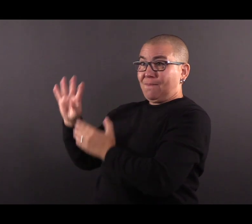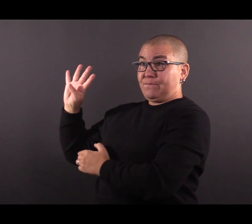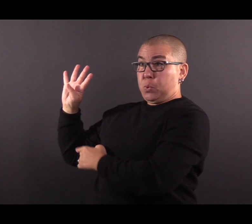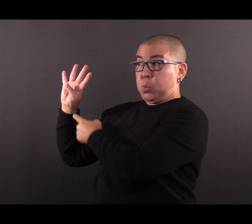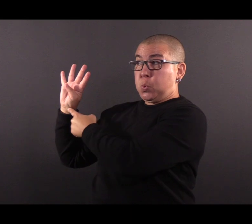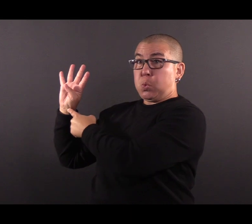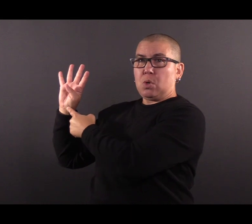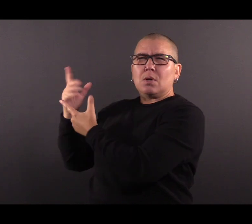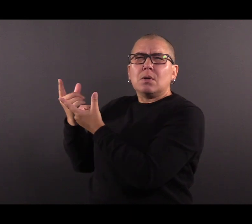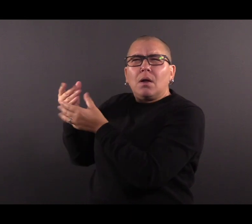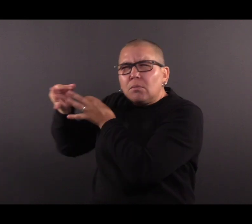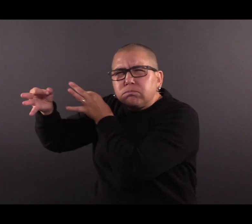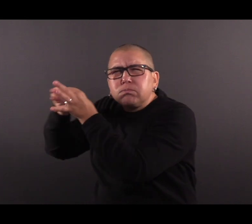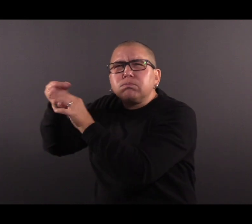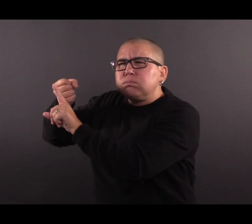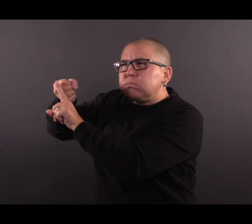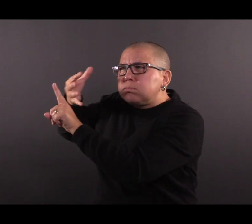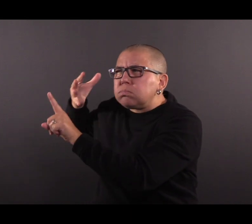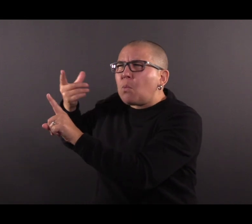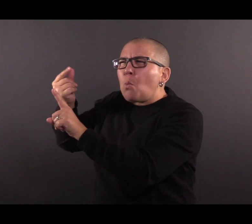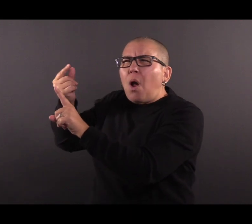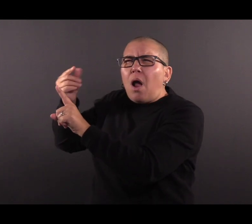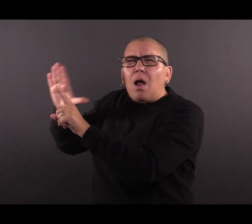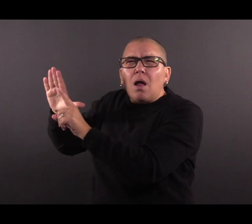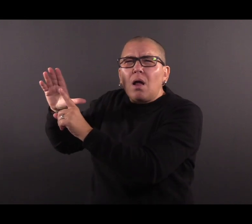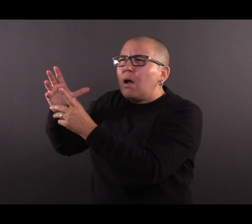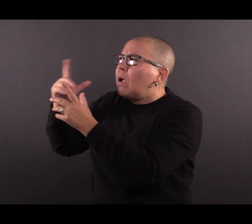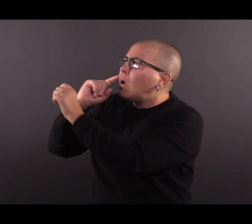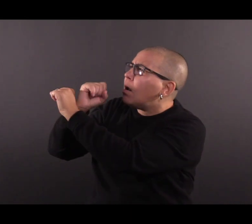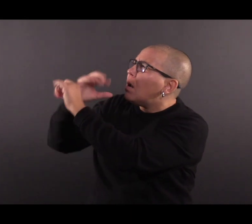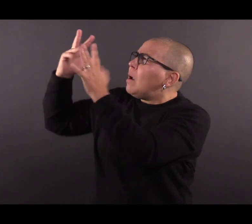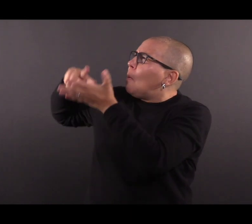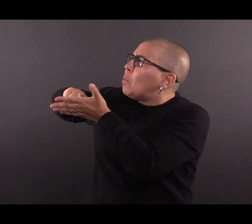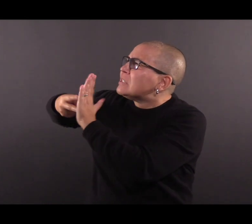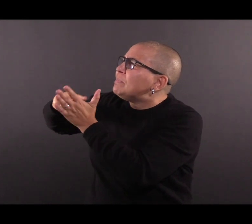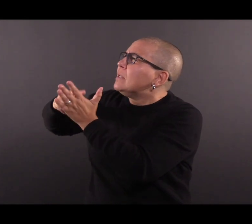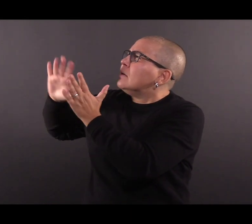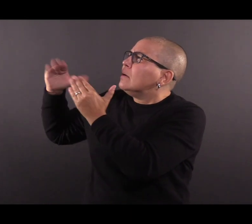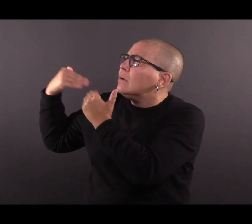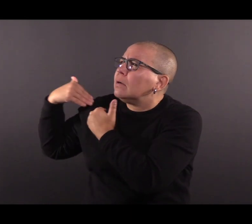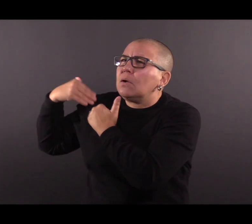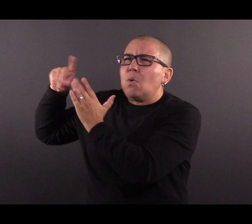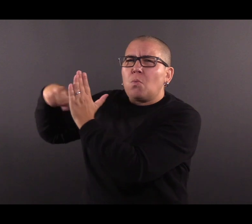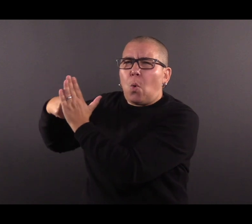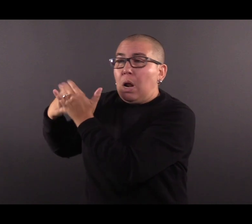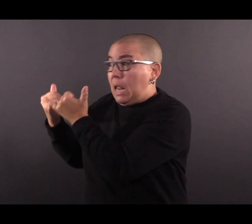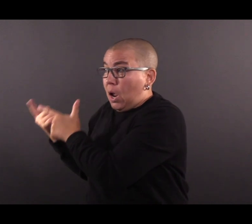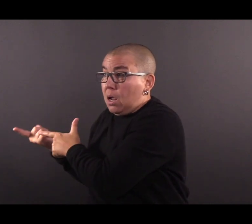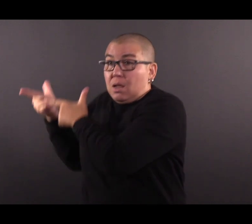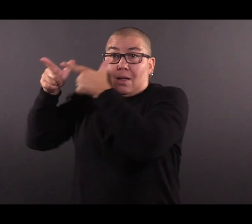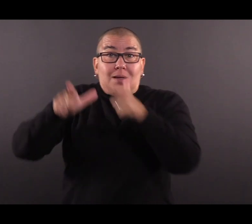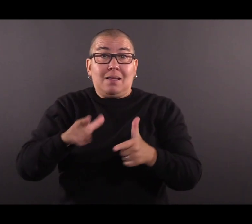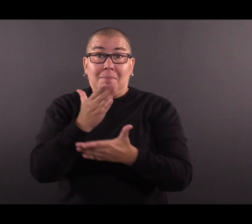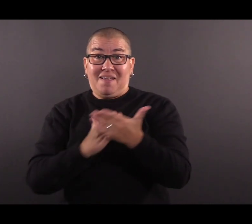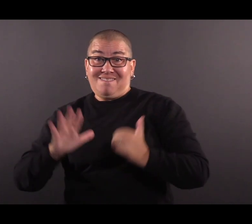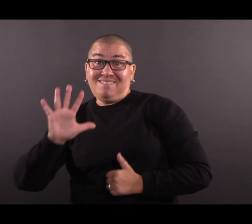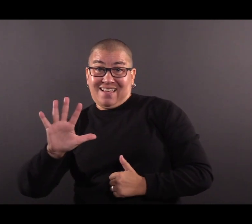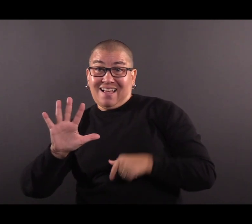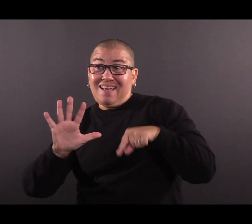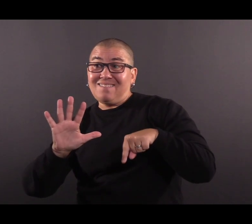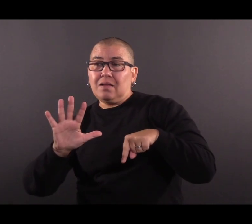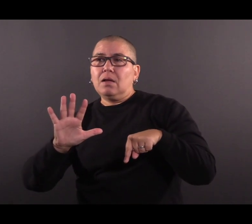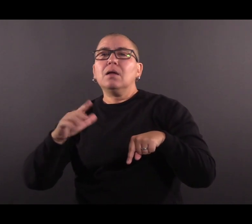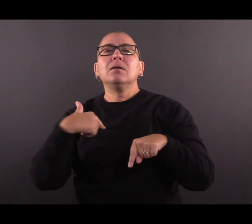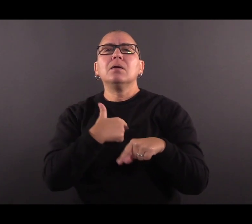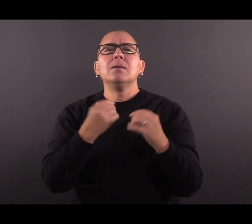is involved, what they do, and their role in providing affordable housing. In this session, we